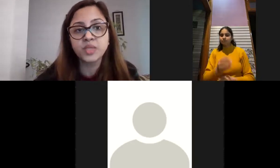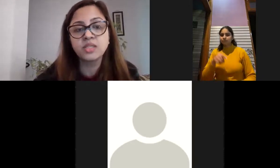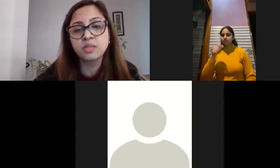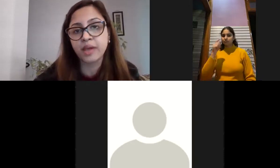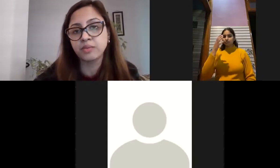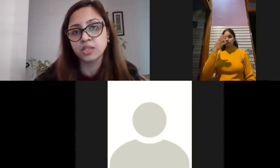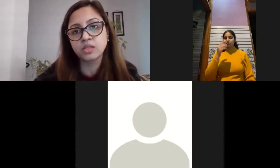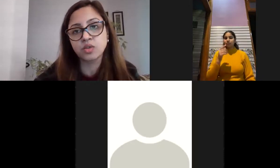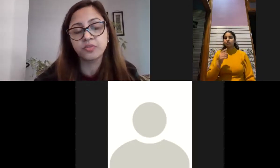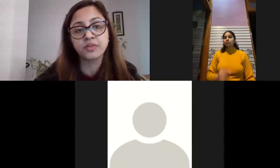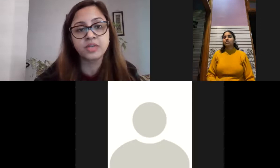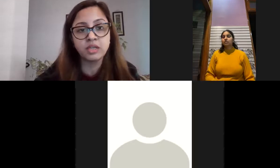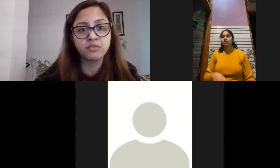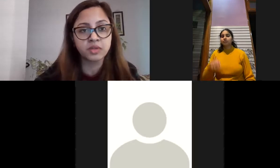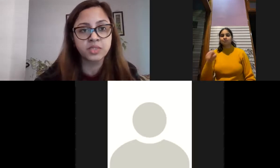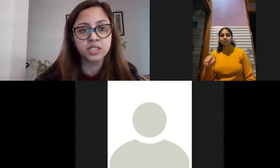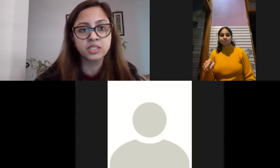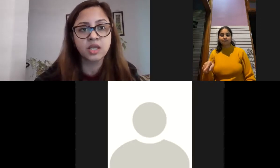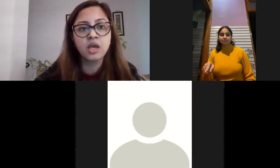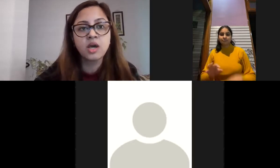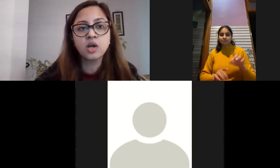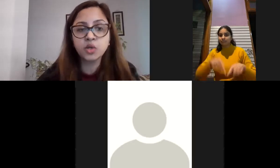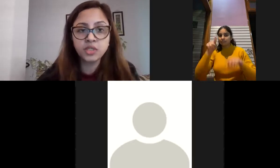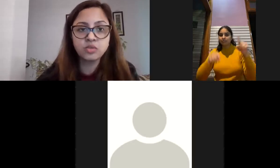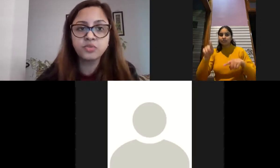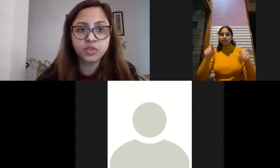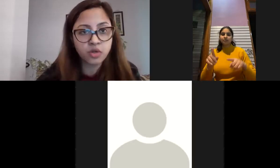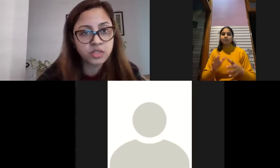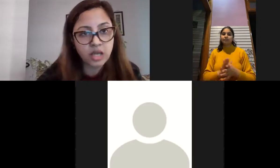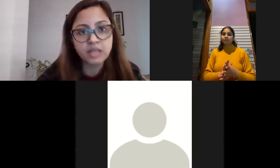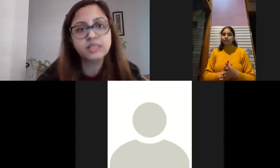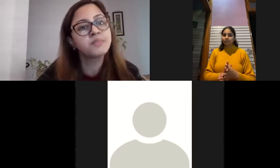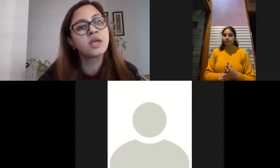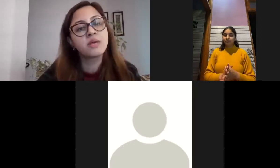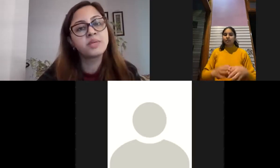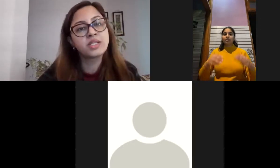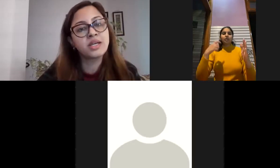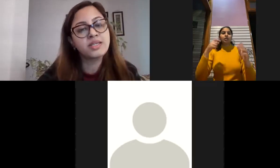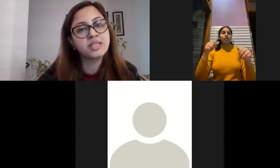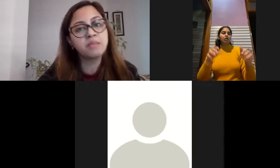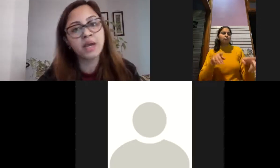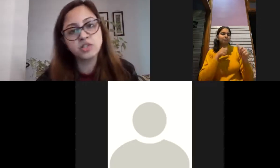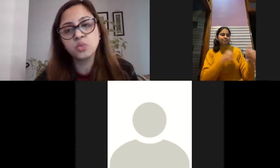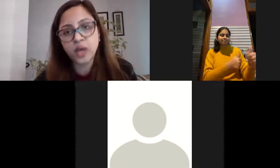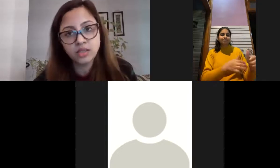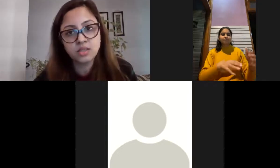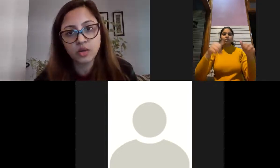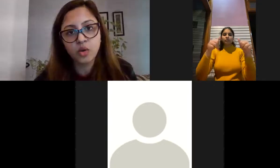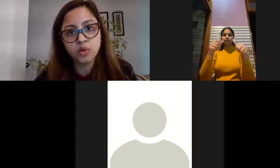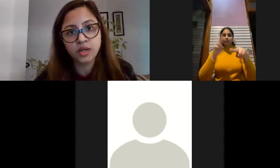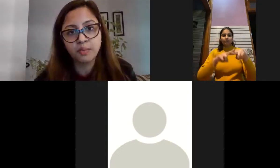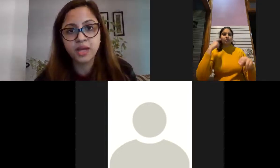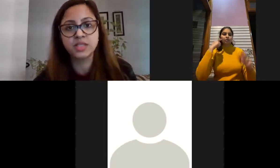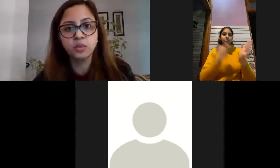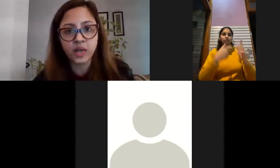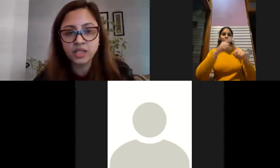viewed within the parameters of her infirmities. According to Firdaus Azim, Bertha is imagined white